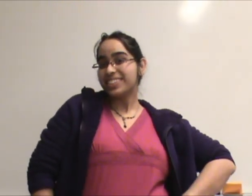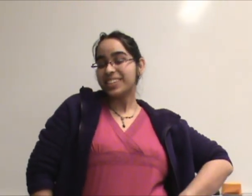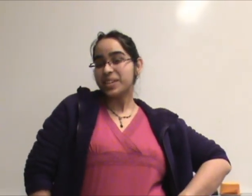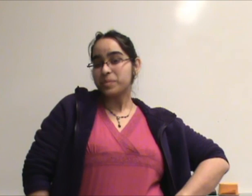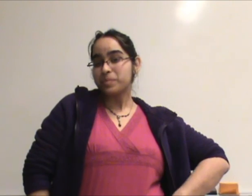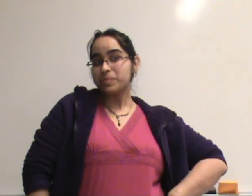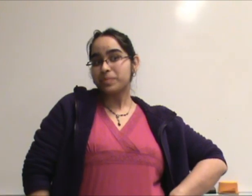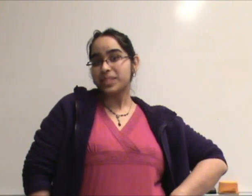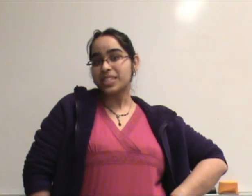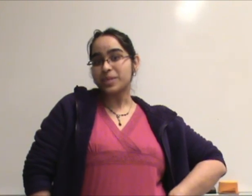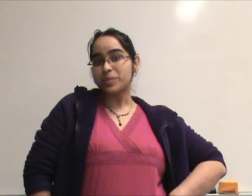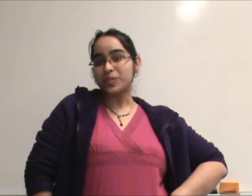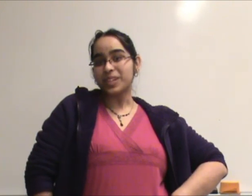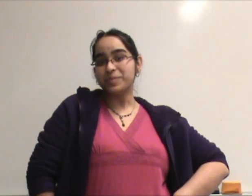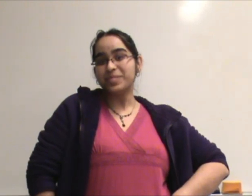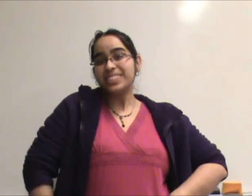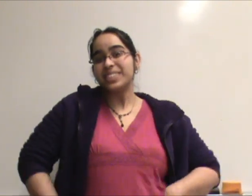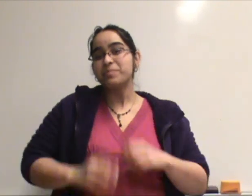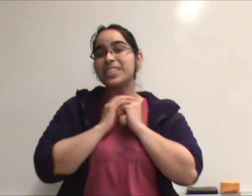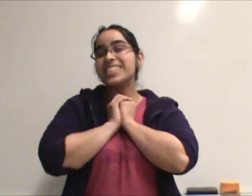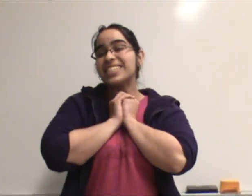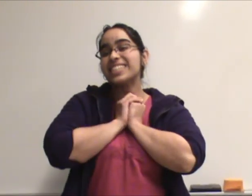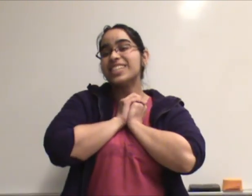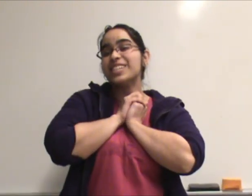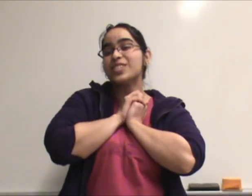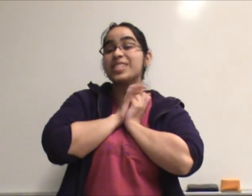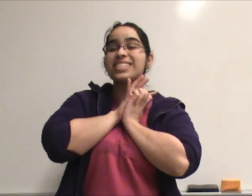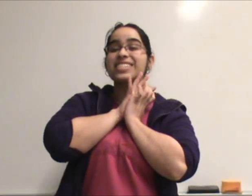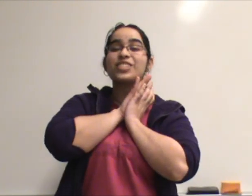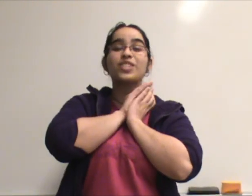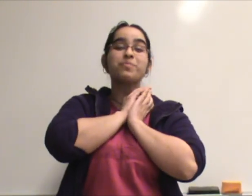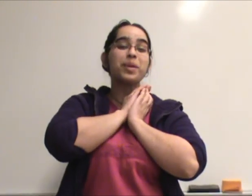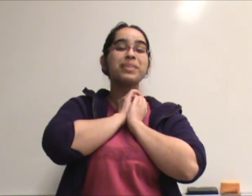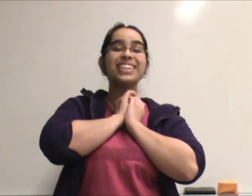Please subscribe. Please. Just maybe.